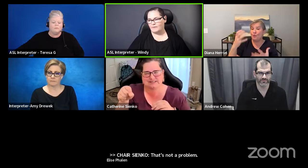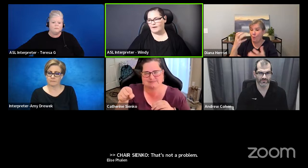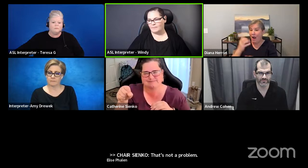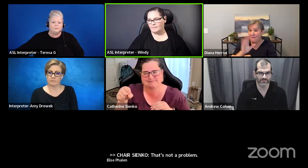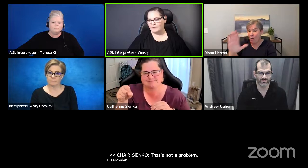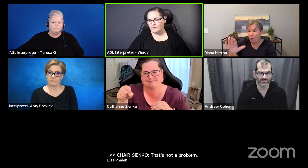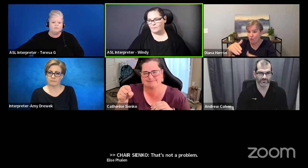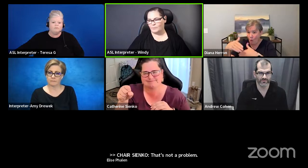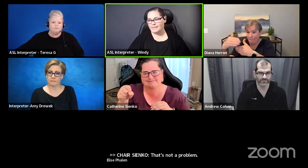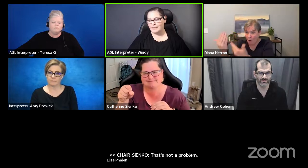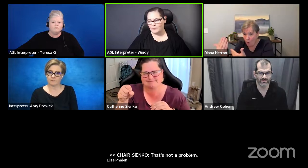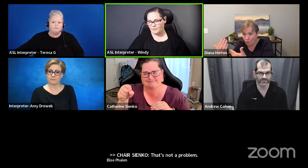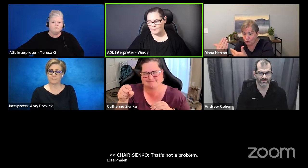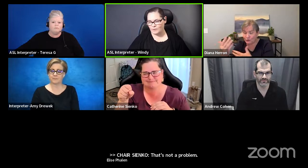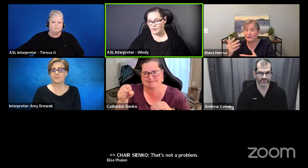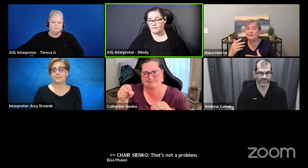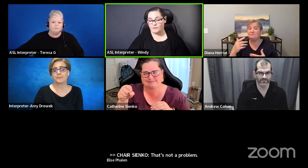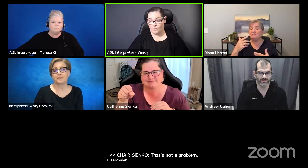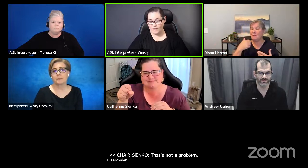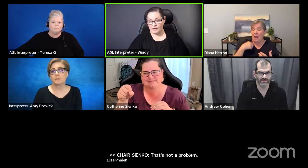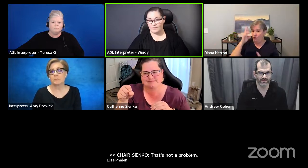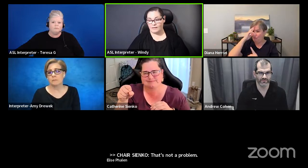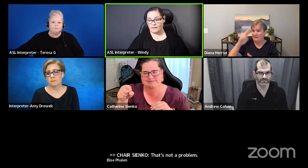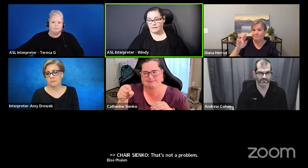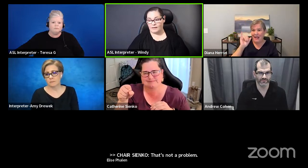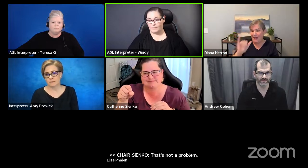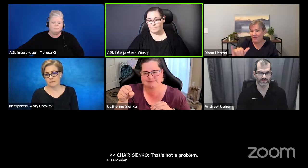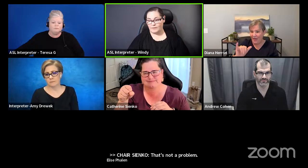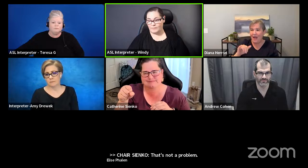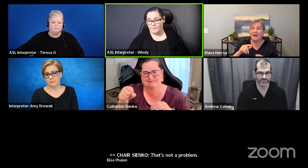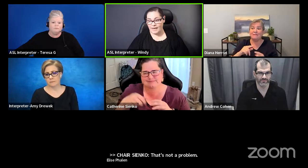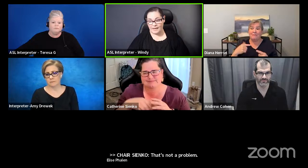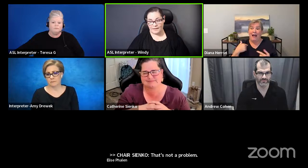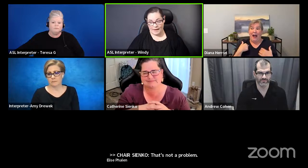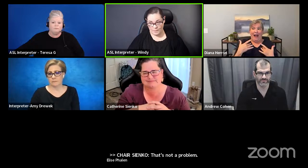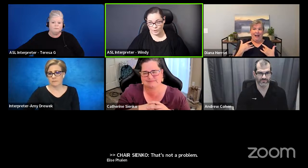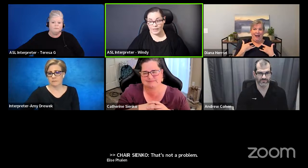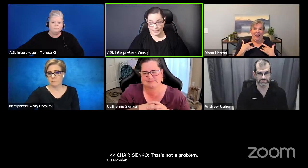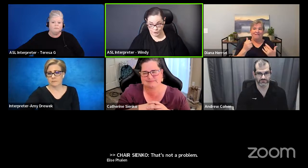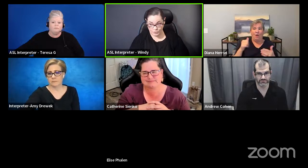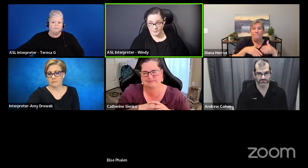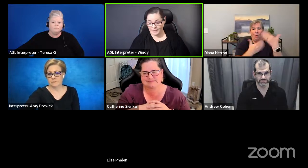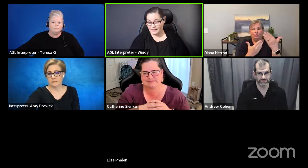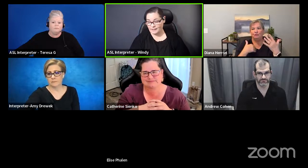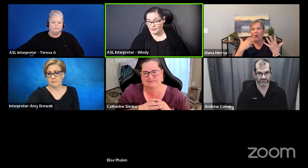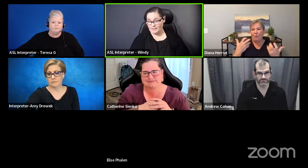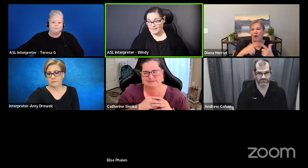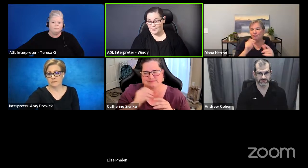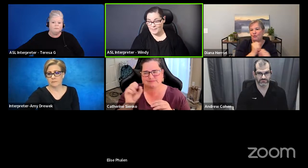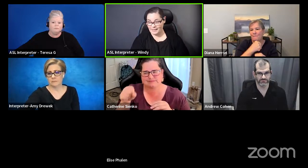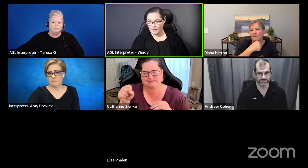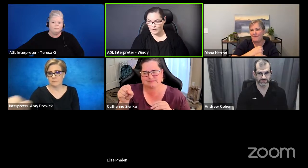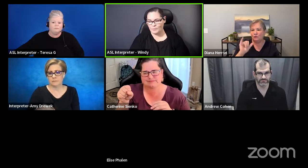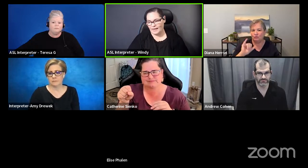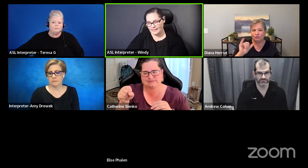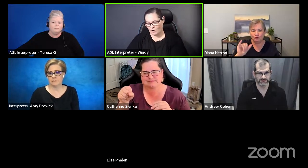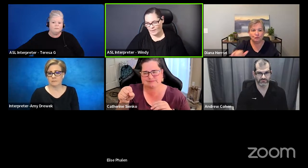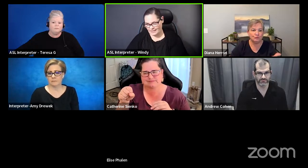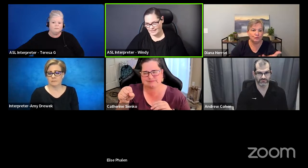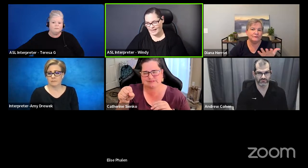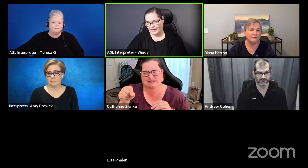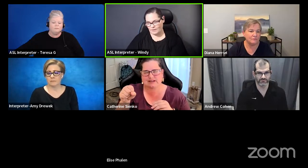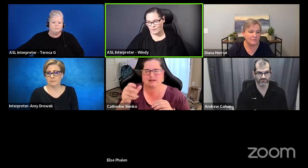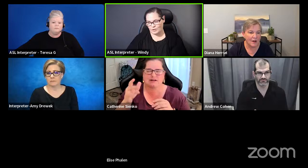I proceeded with my motion, if you want to make that motion, I do respect that your desire to make that motion, but